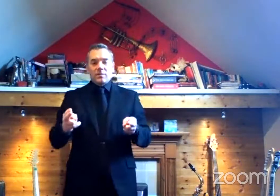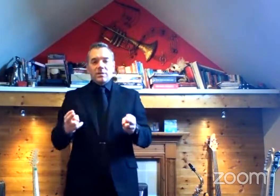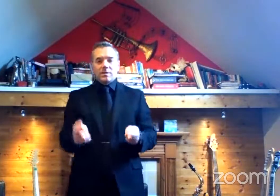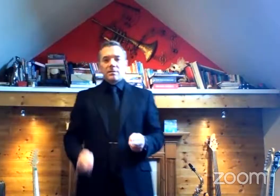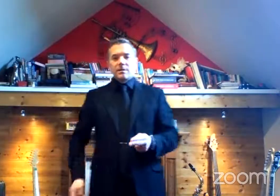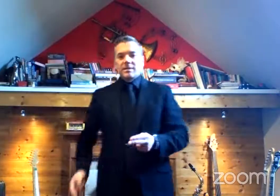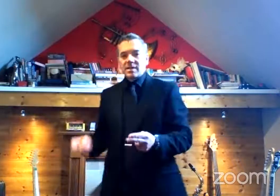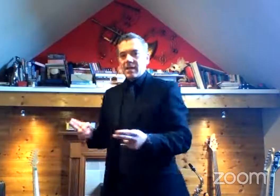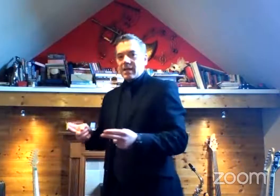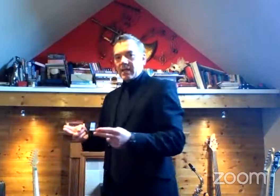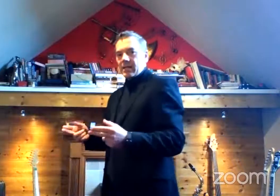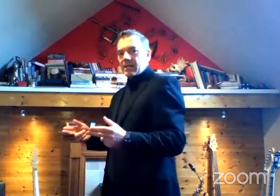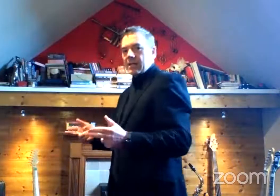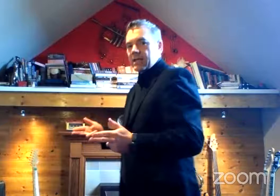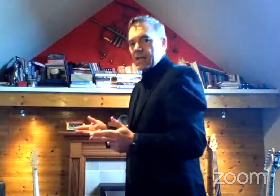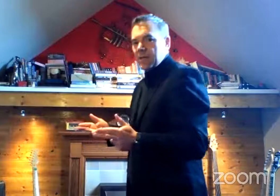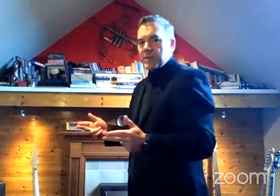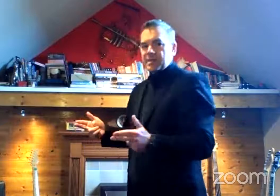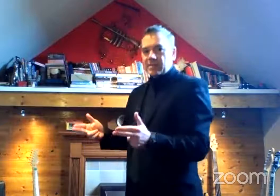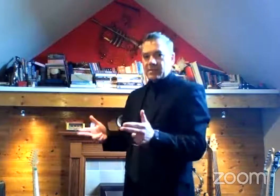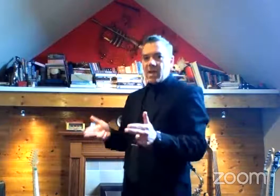I want you to do is get your pistols.